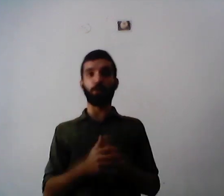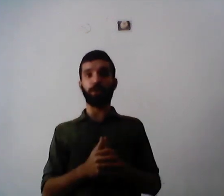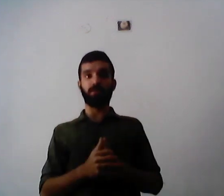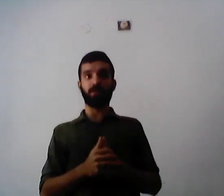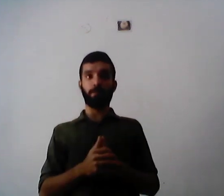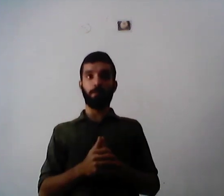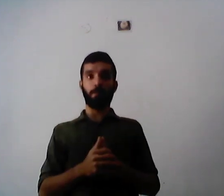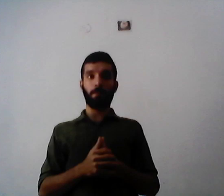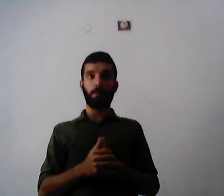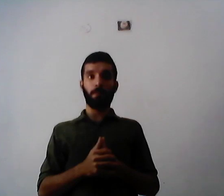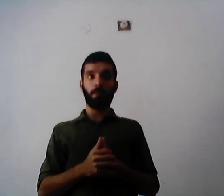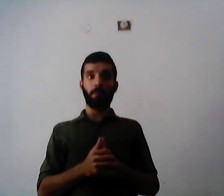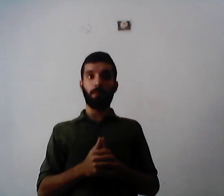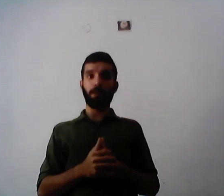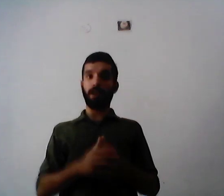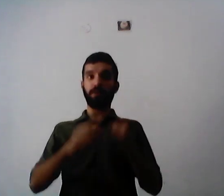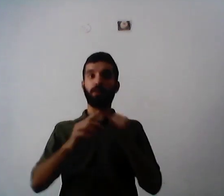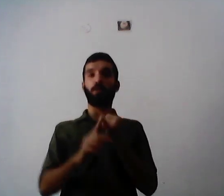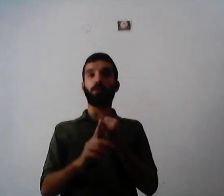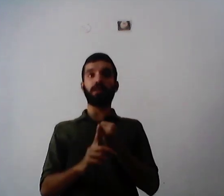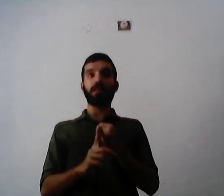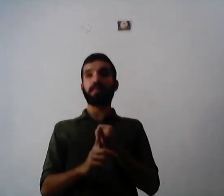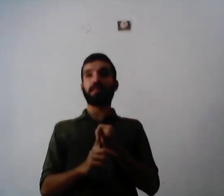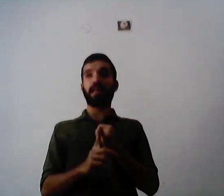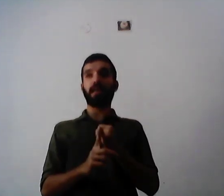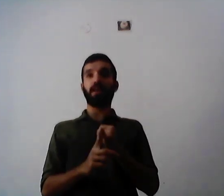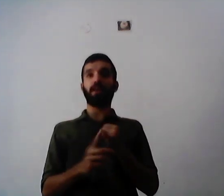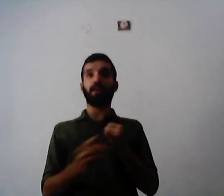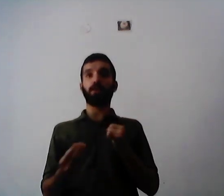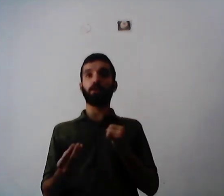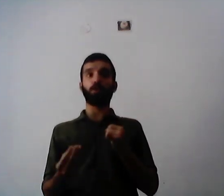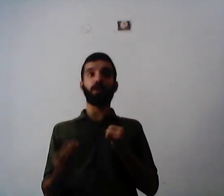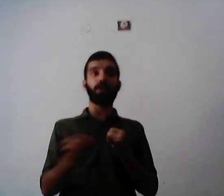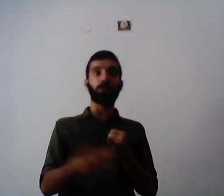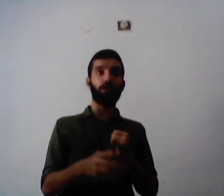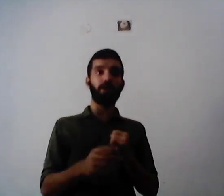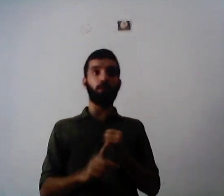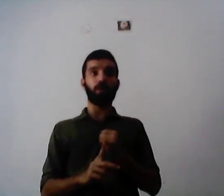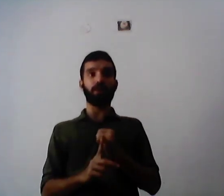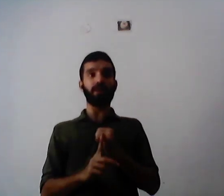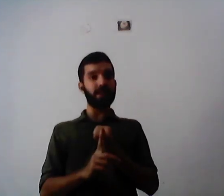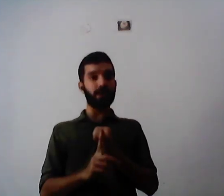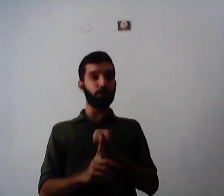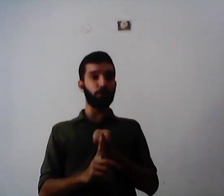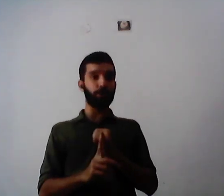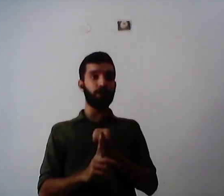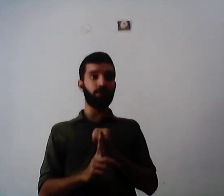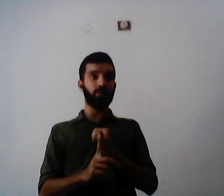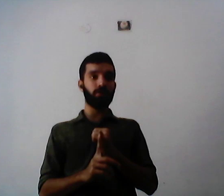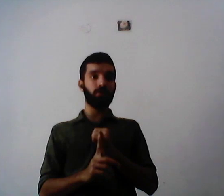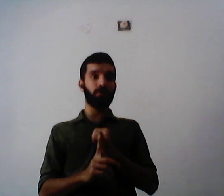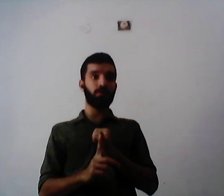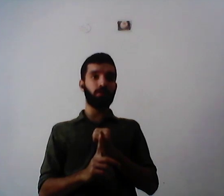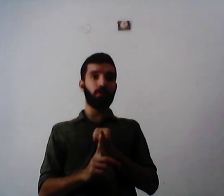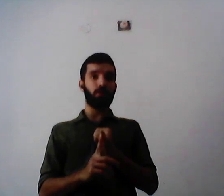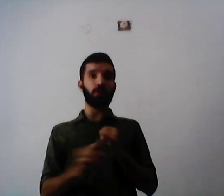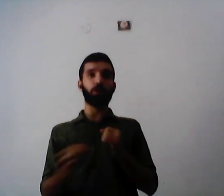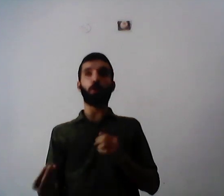solutions? Can we call, say, like sugar dissolved in water? Is that a solution? Or chalk